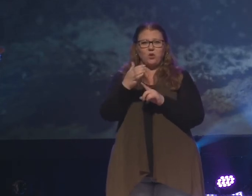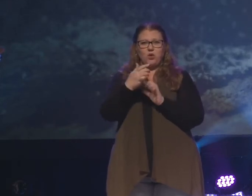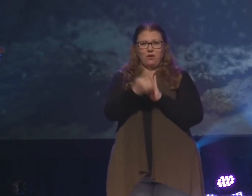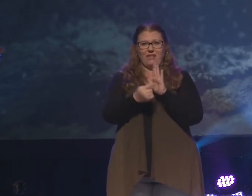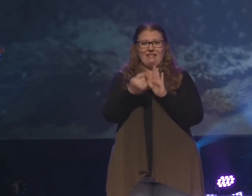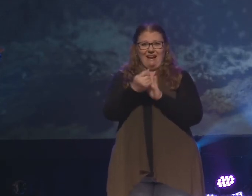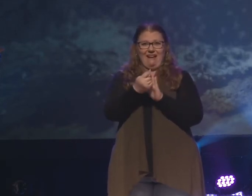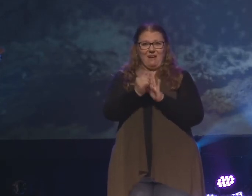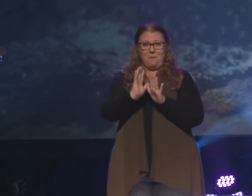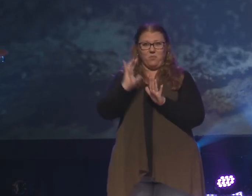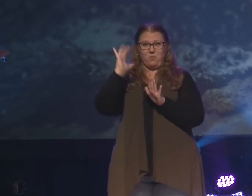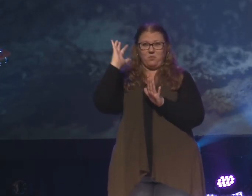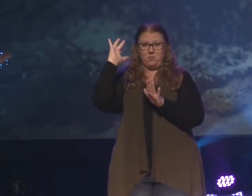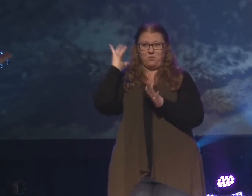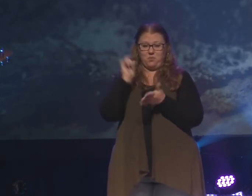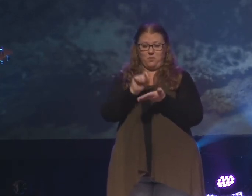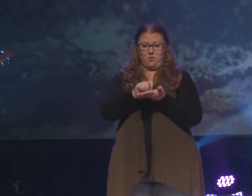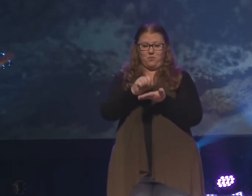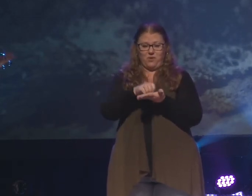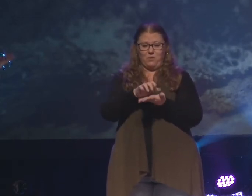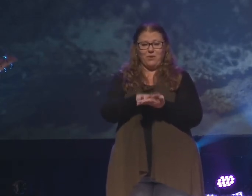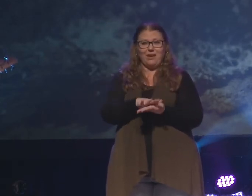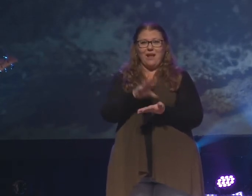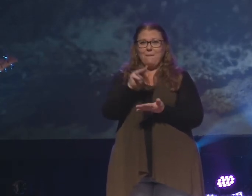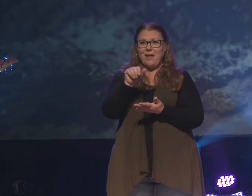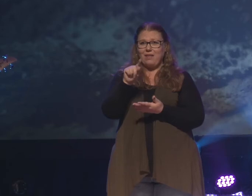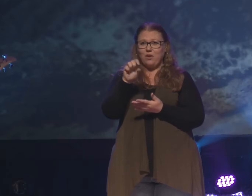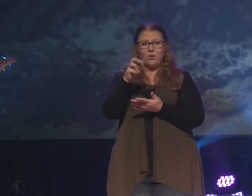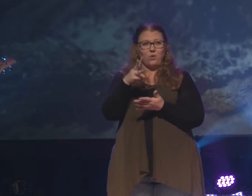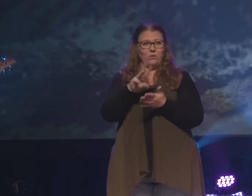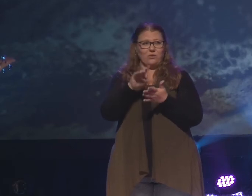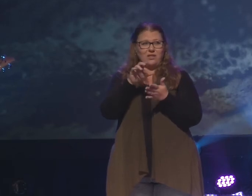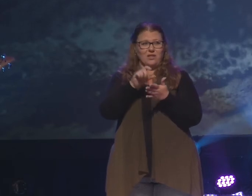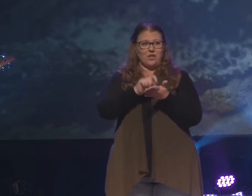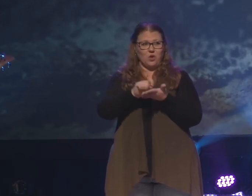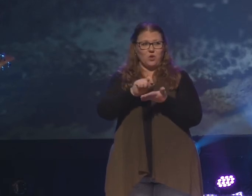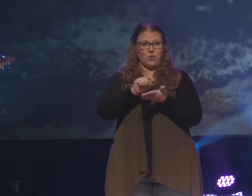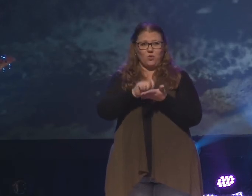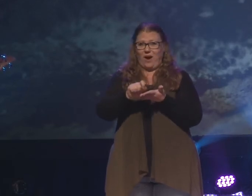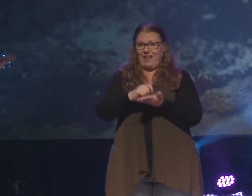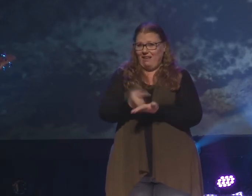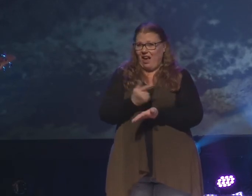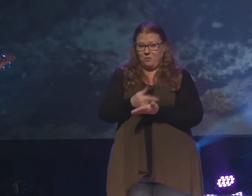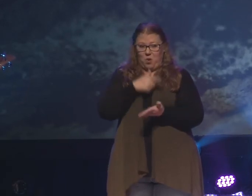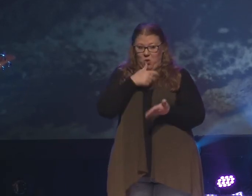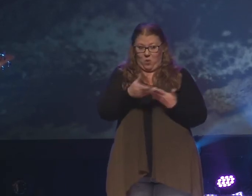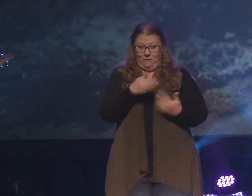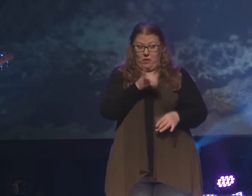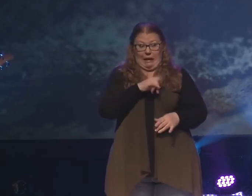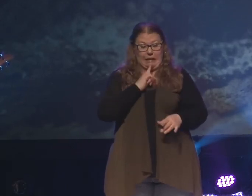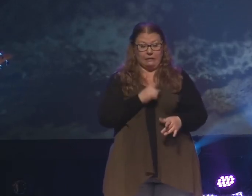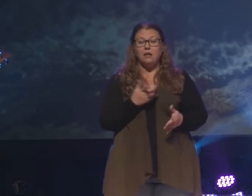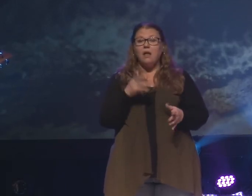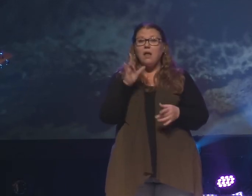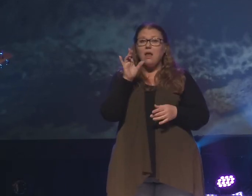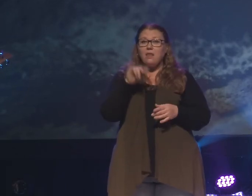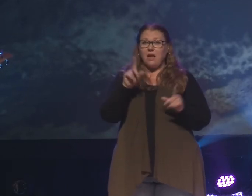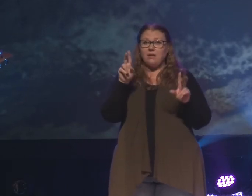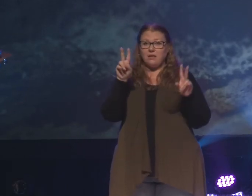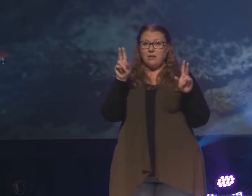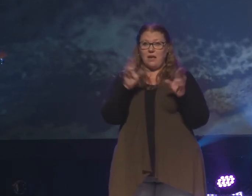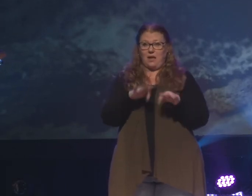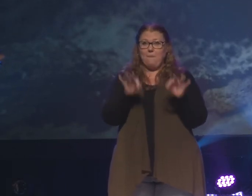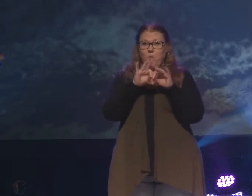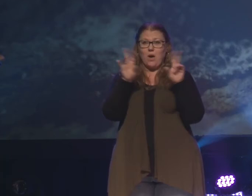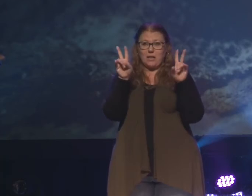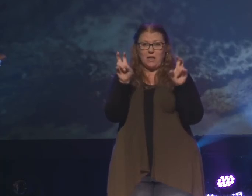they were written. So as Matthew is writing this gospel, whoever Matthew is, like, these are important topics at that time. They're